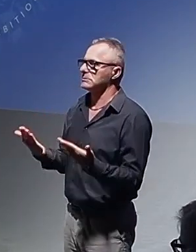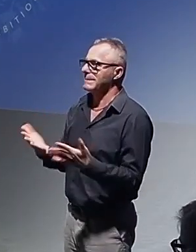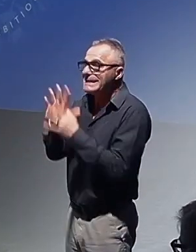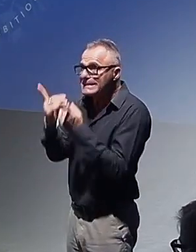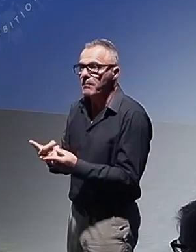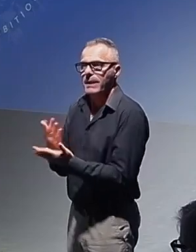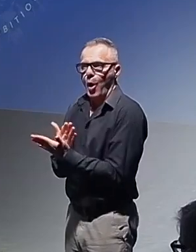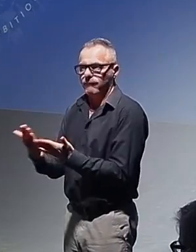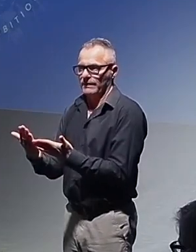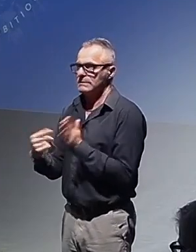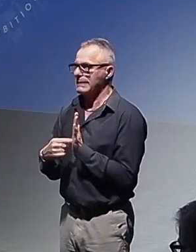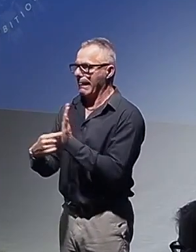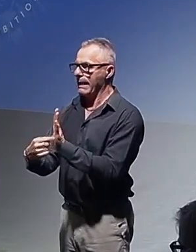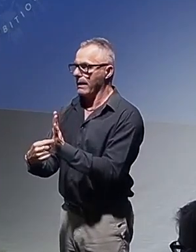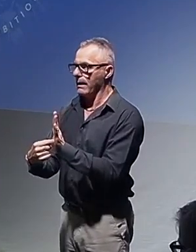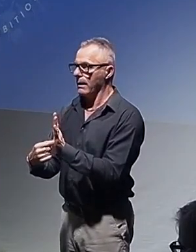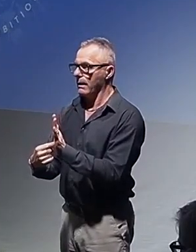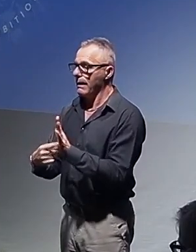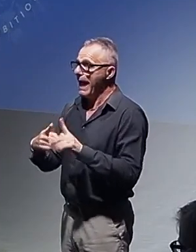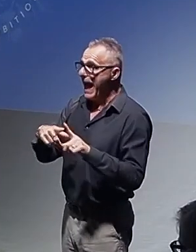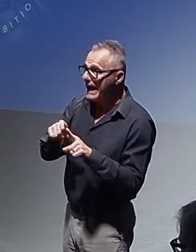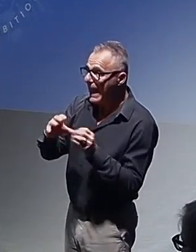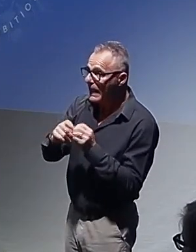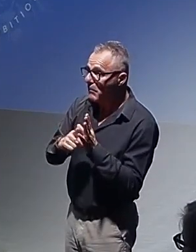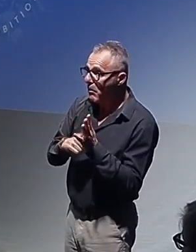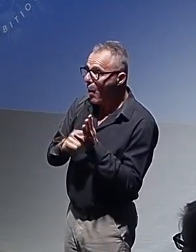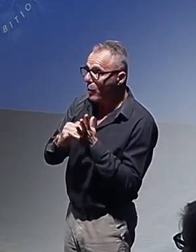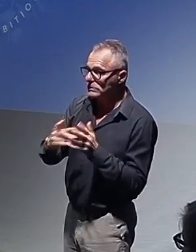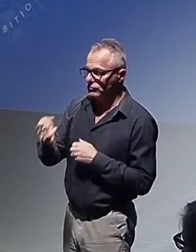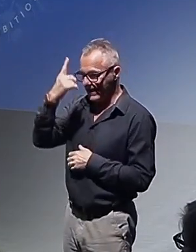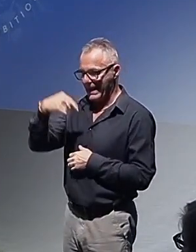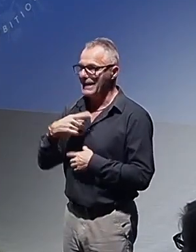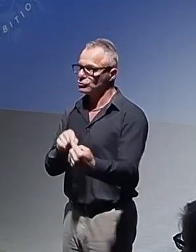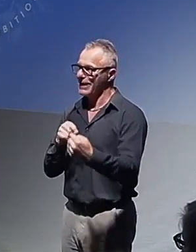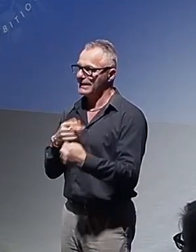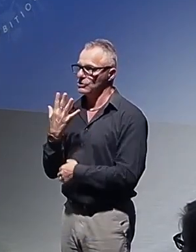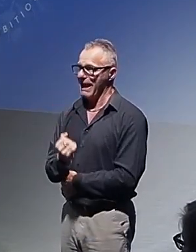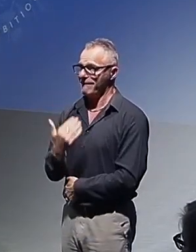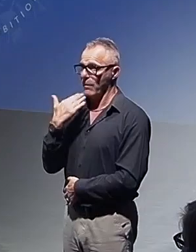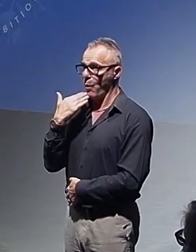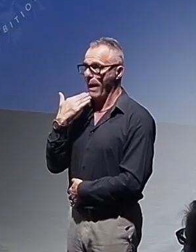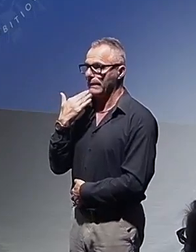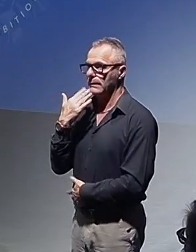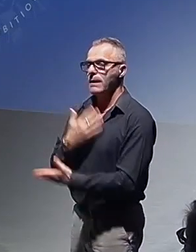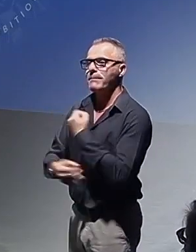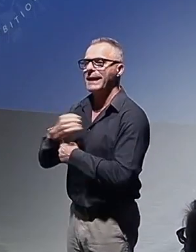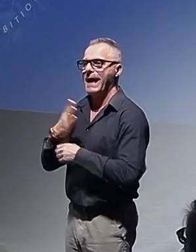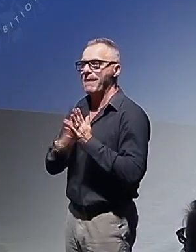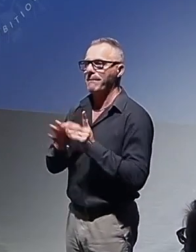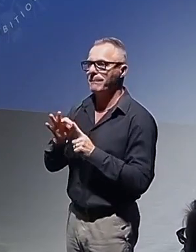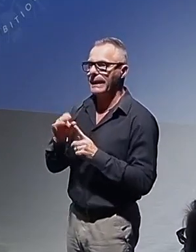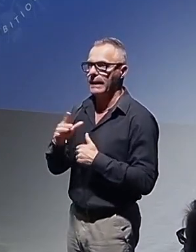something that's obvious. And he started to realize he had this particular challenge when he was a cabinet minister.